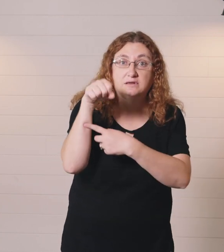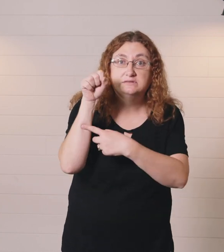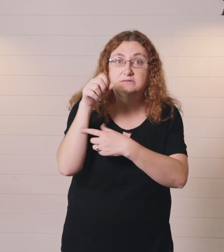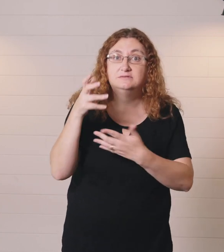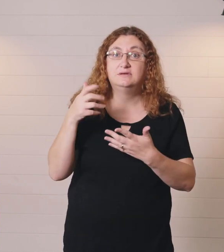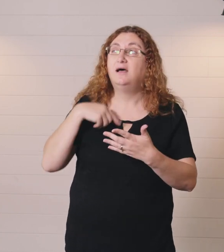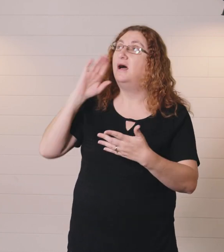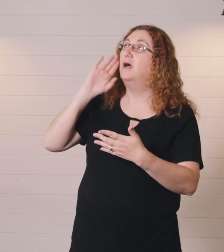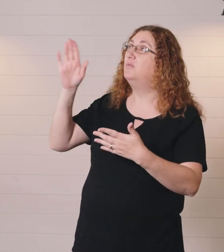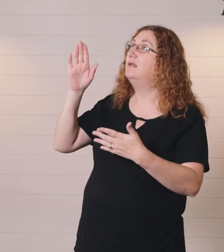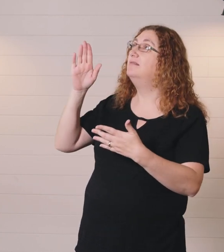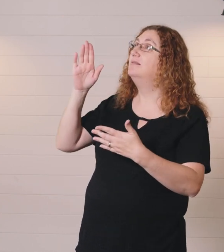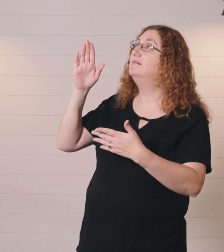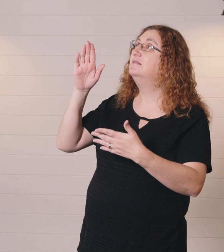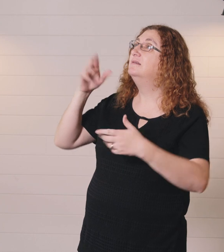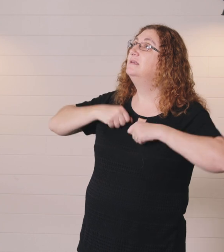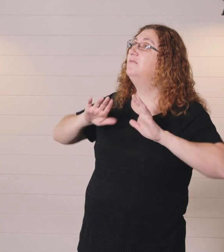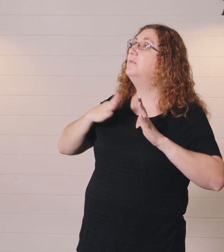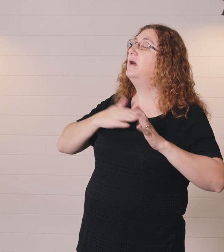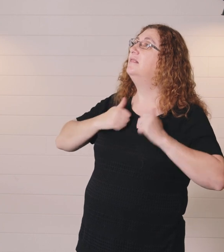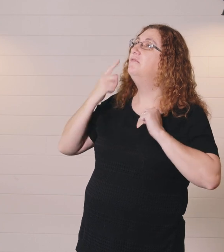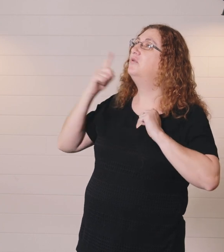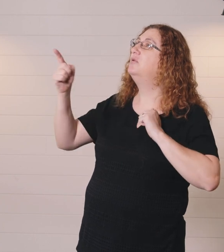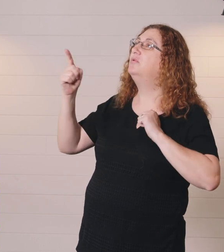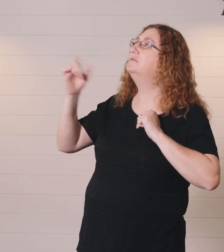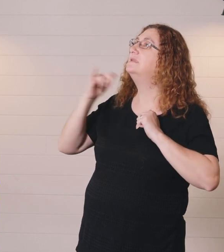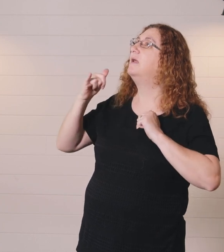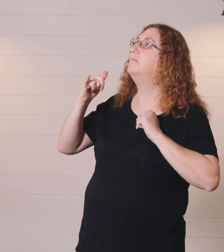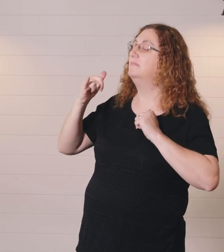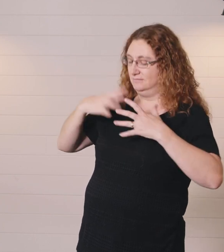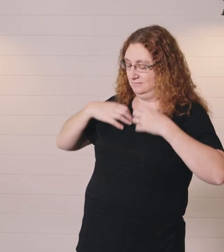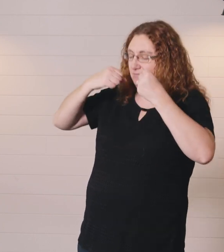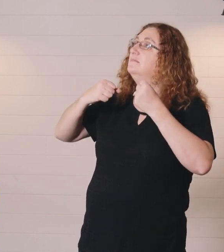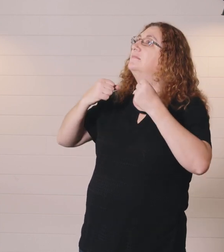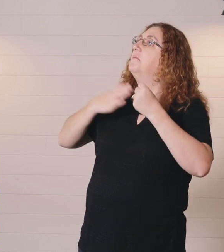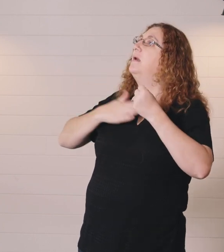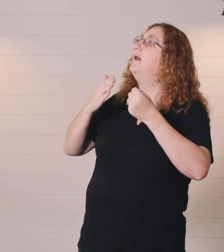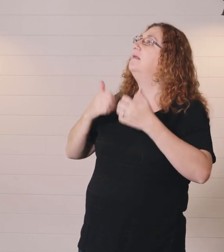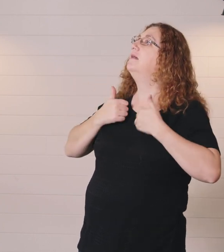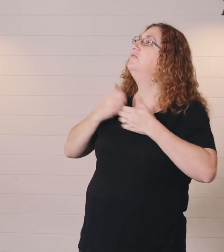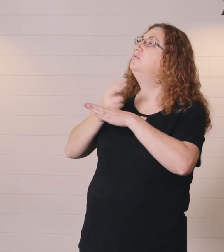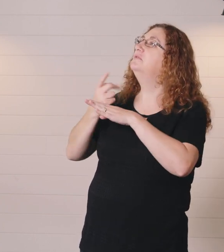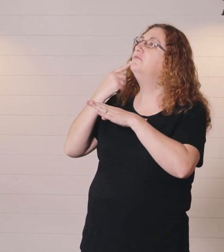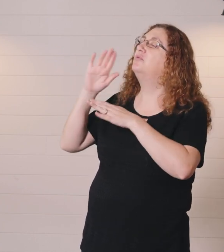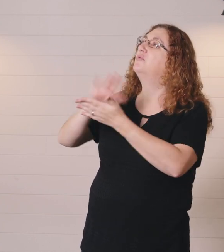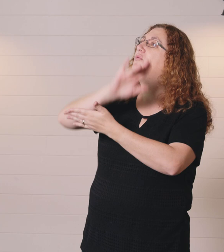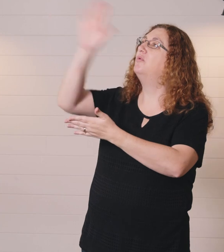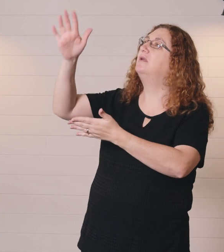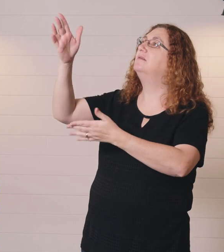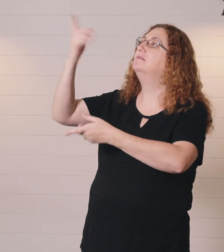my life down for You, Lord, as You laid Your life down for me. Now pick up this life of mine and use it for Your